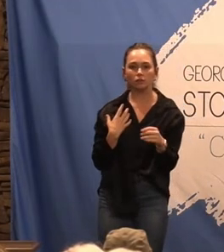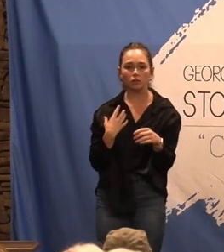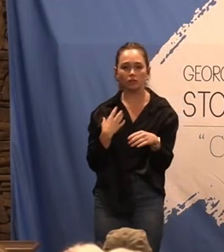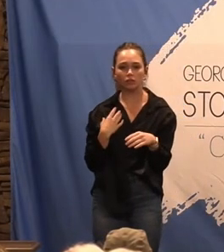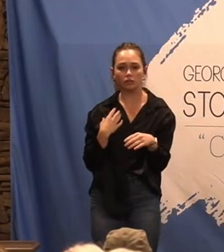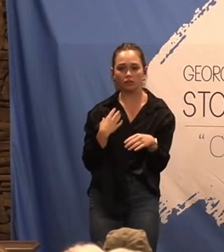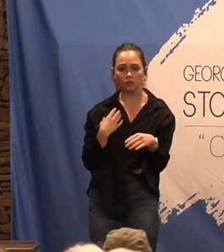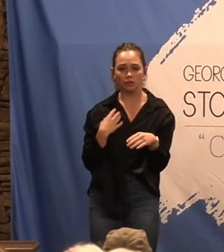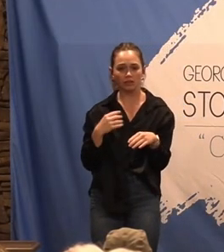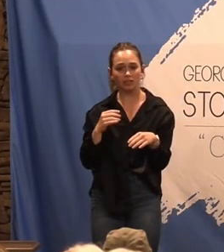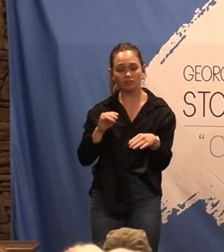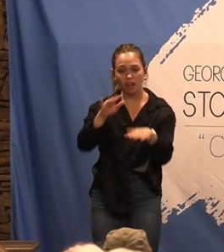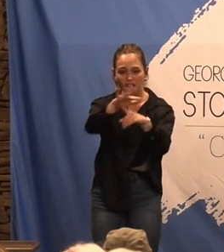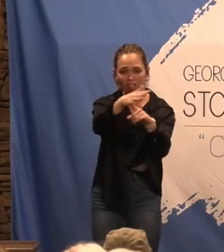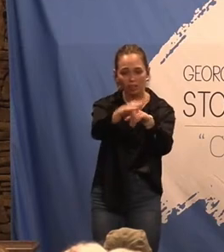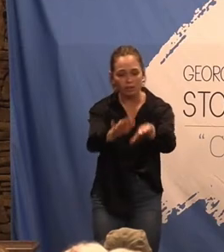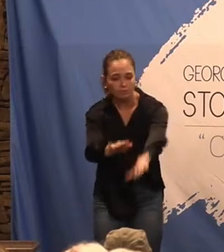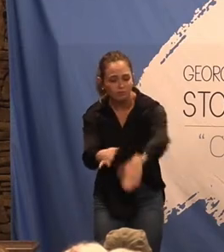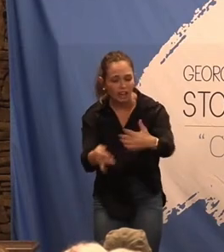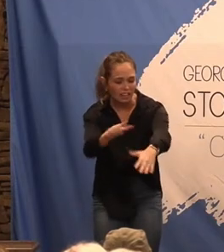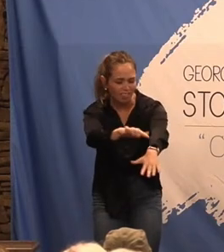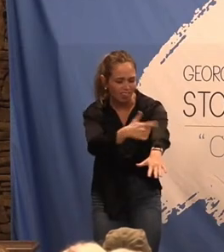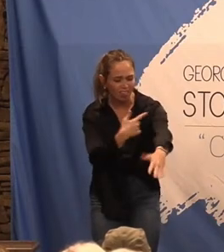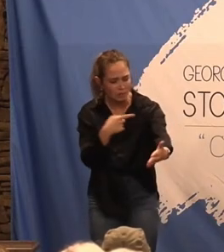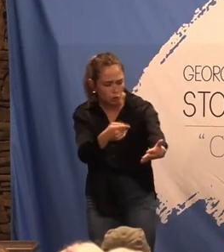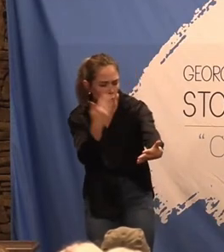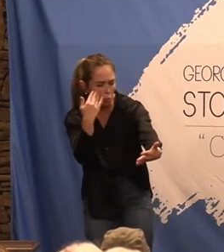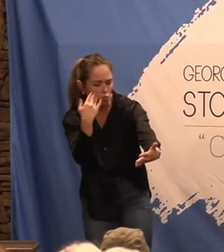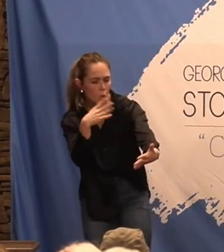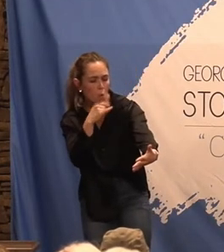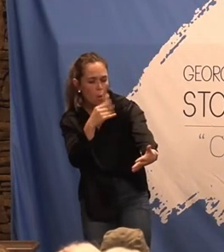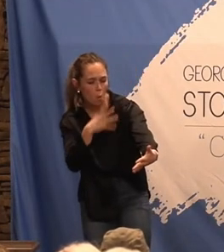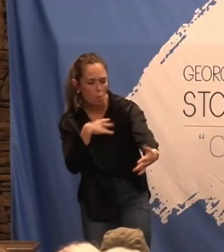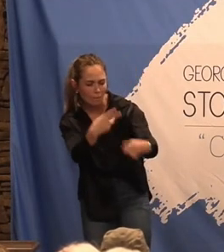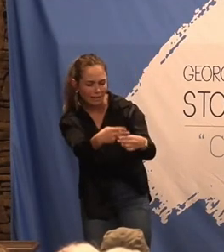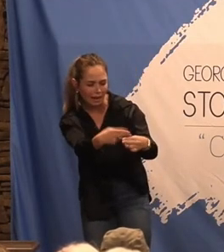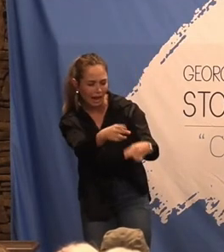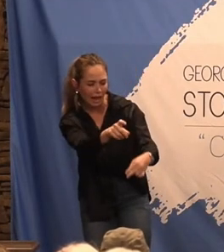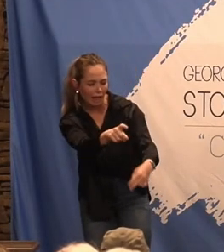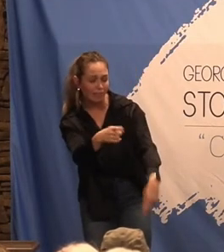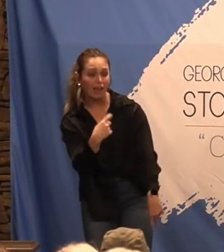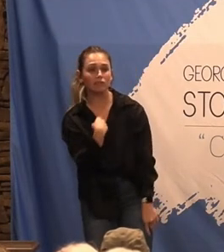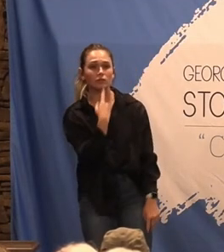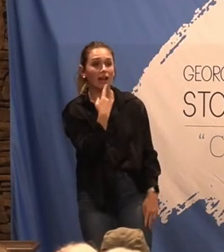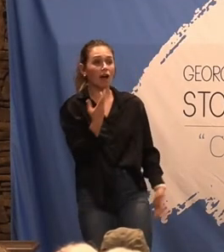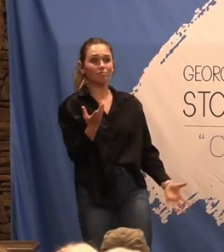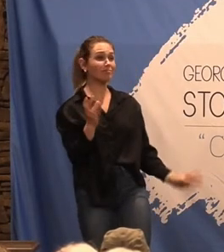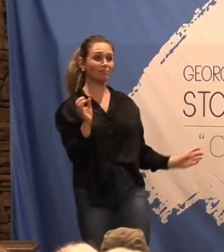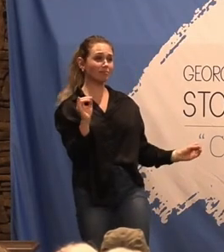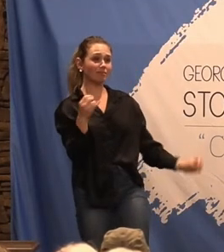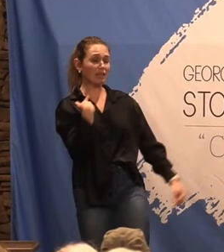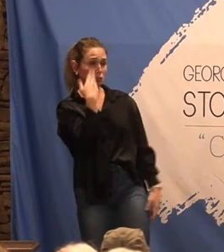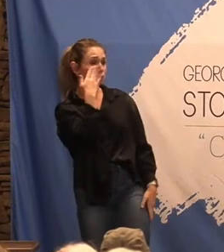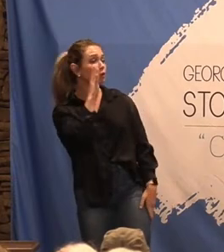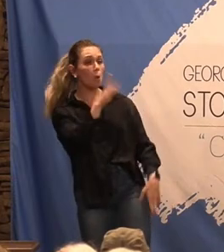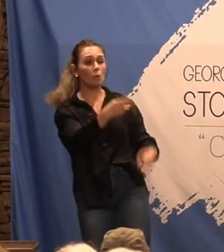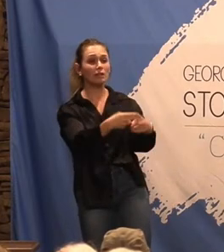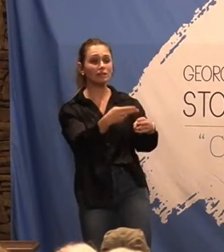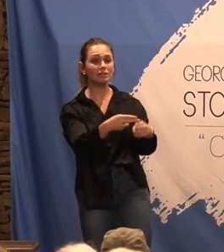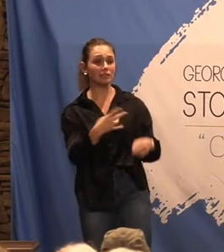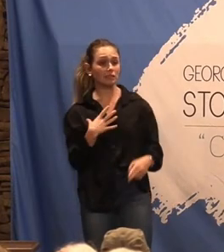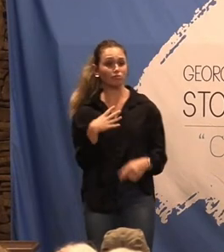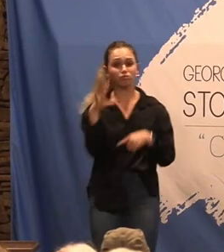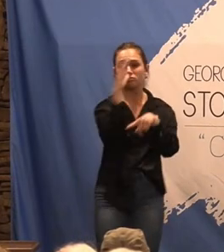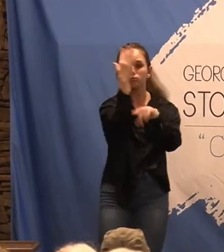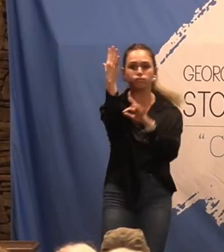She looked on the velvety underside of leaves and asked the lizards if they knew the old lady's name. They had to confess they did not know the old lady's name. She climbed